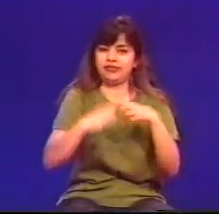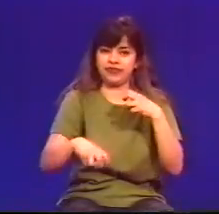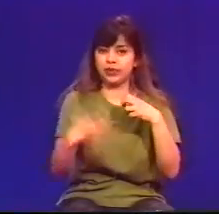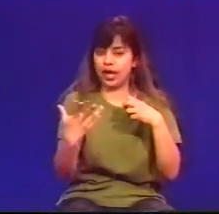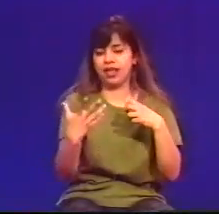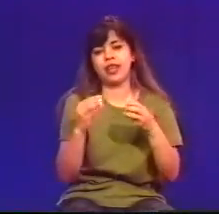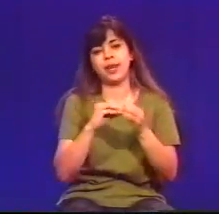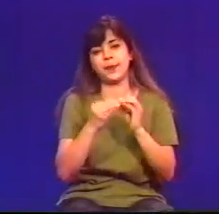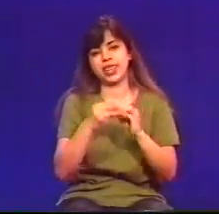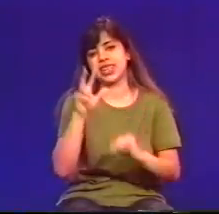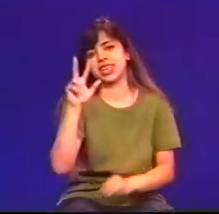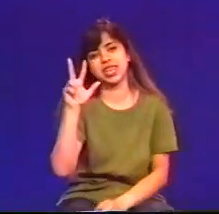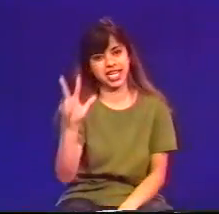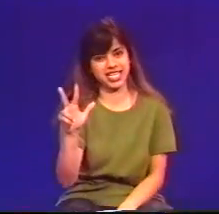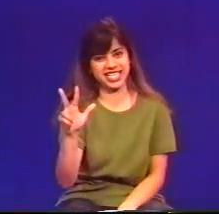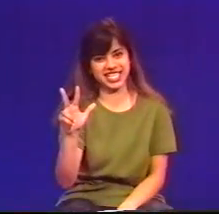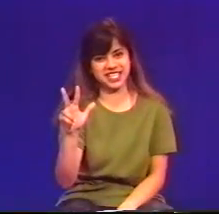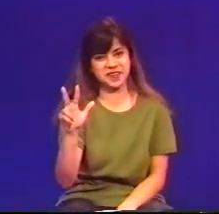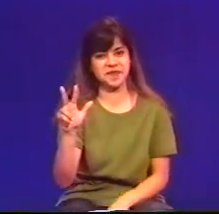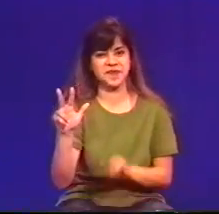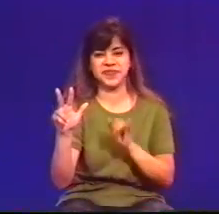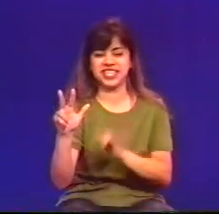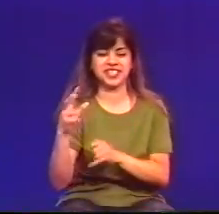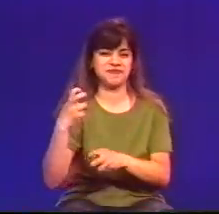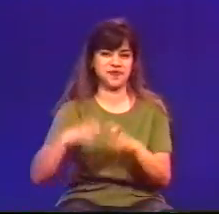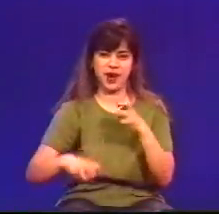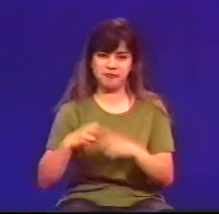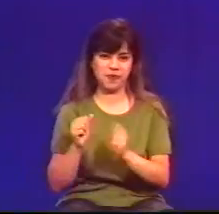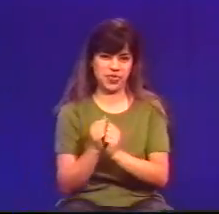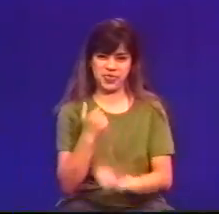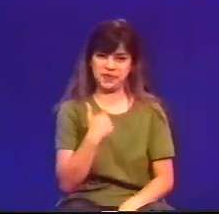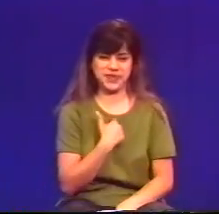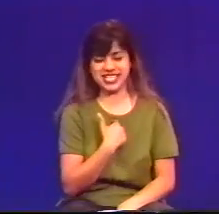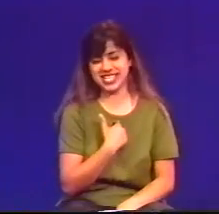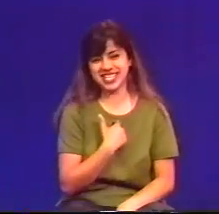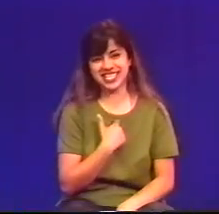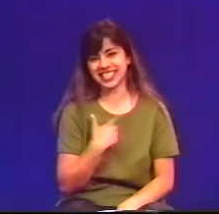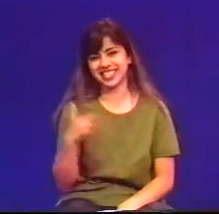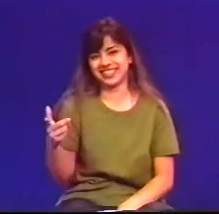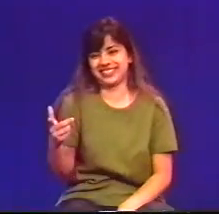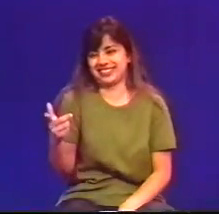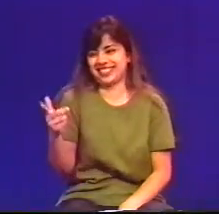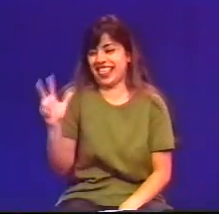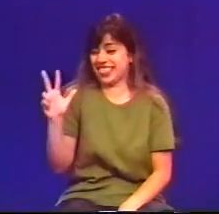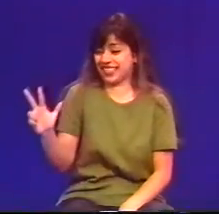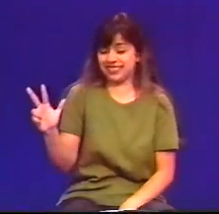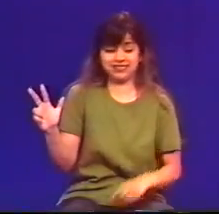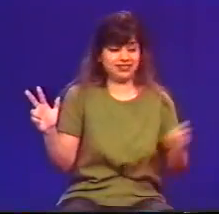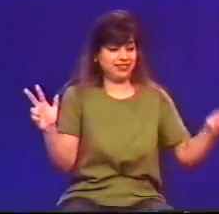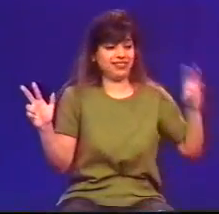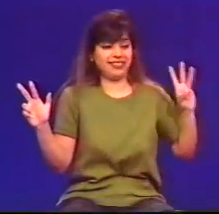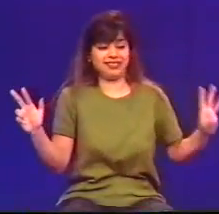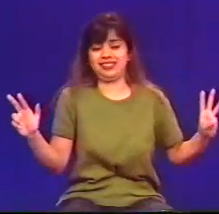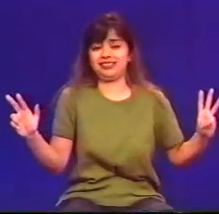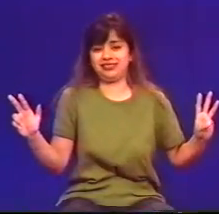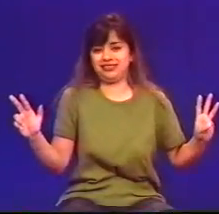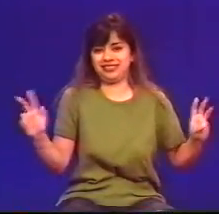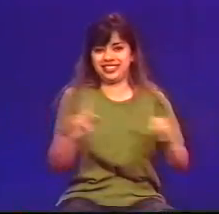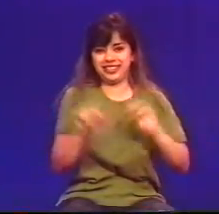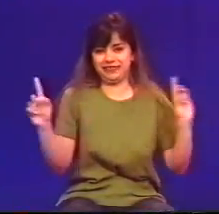is the difference in the number 3. It was so hard for me to get used to. So frequently, I would say